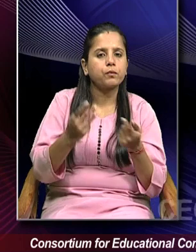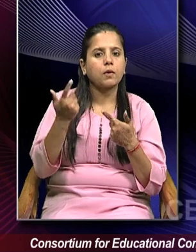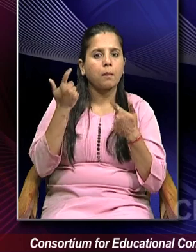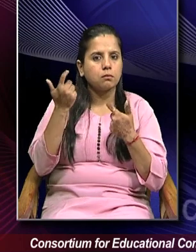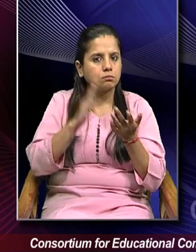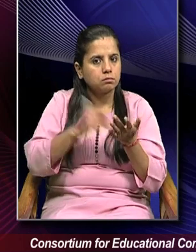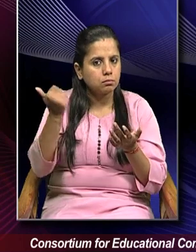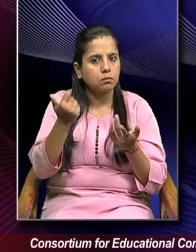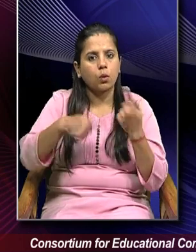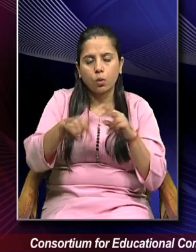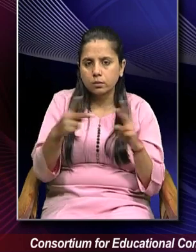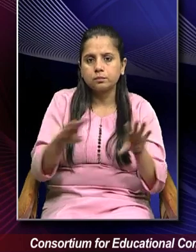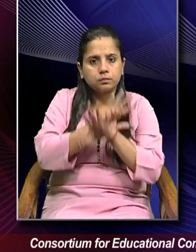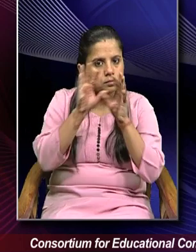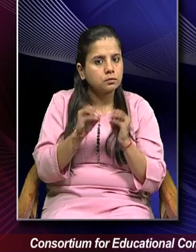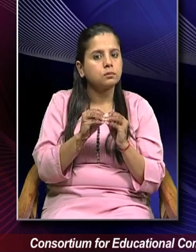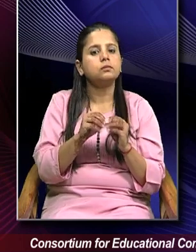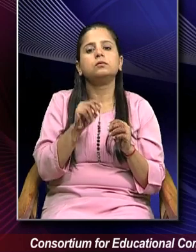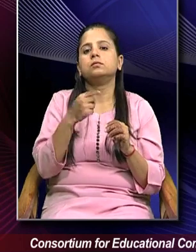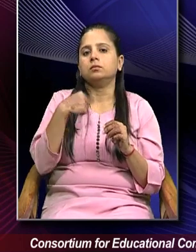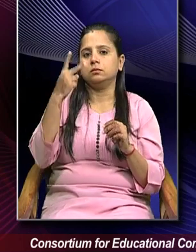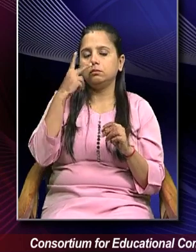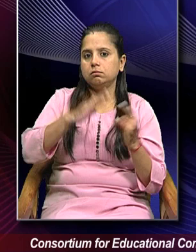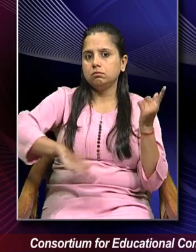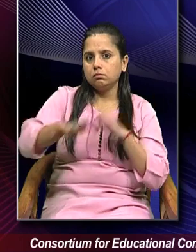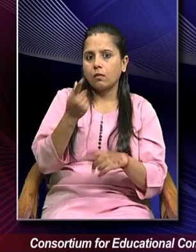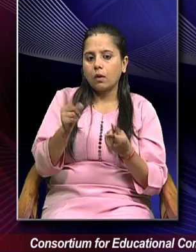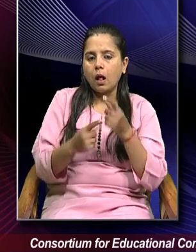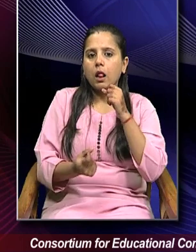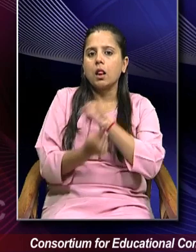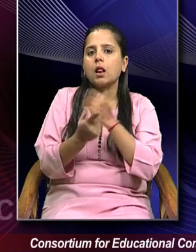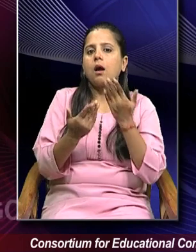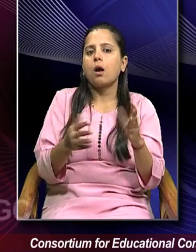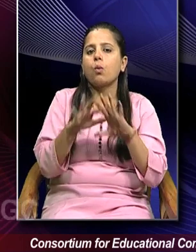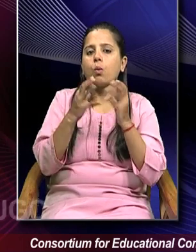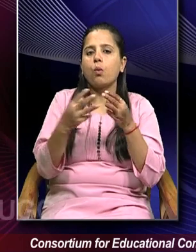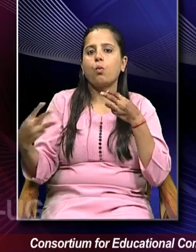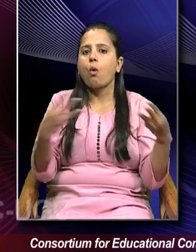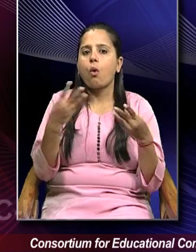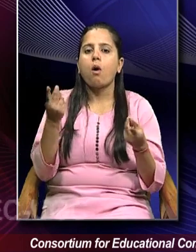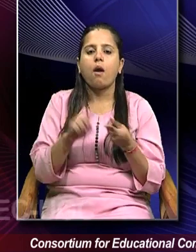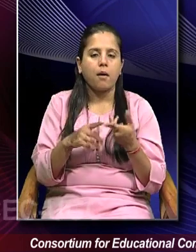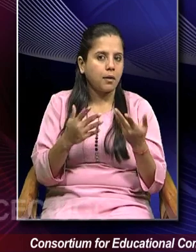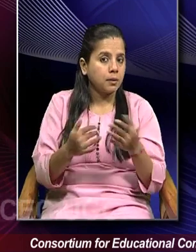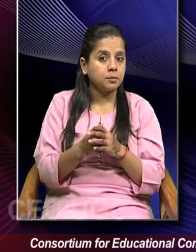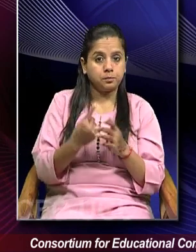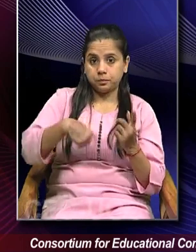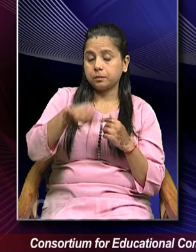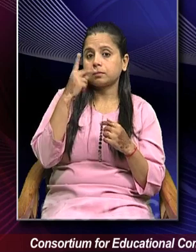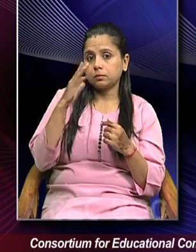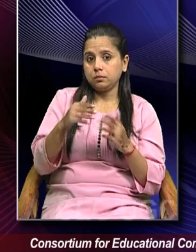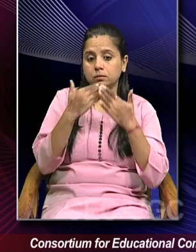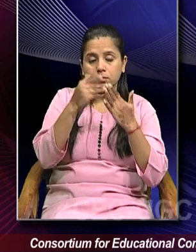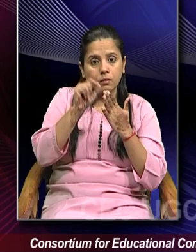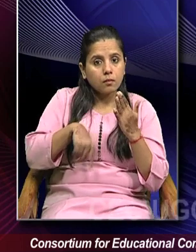officials, as we see that how this kind of a situation led to the war. And we also see scholars